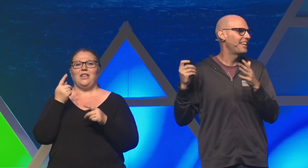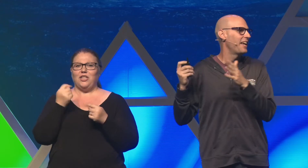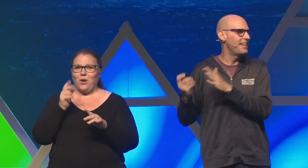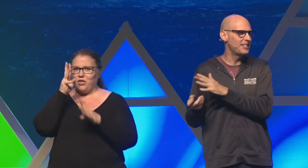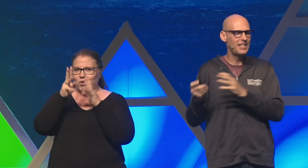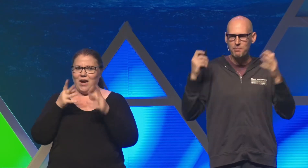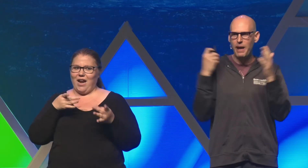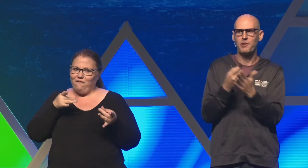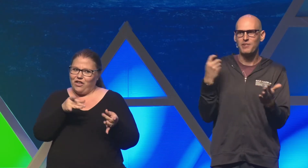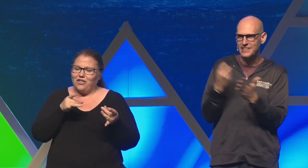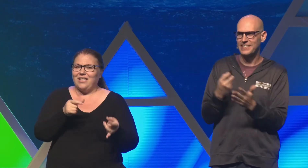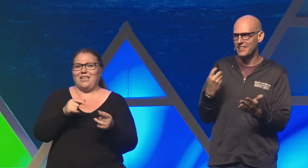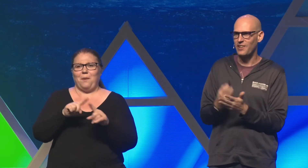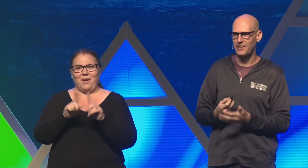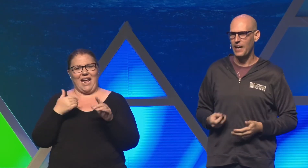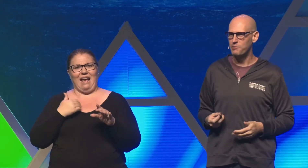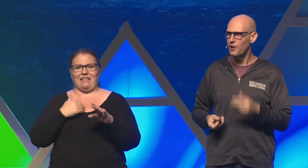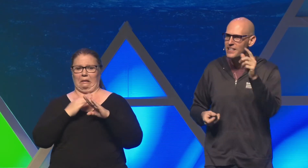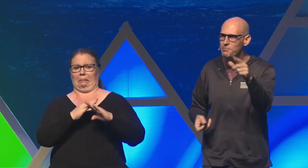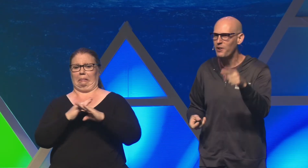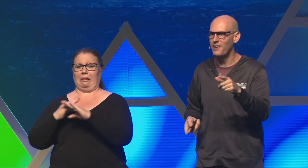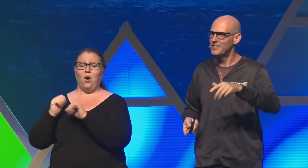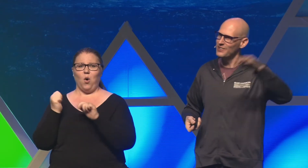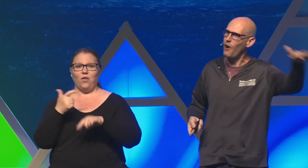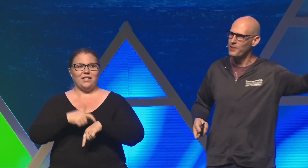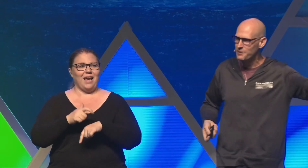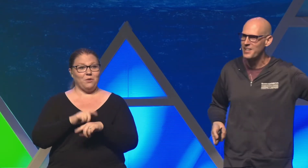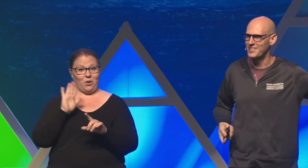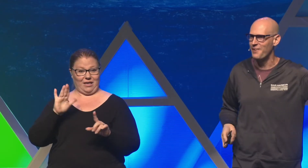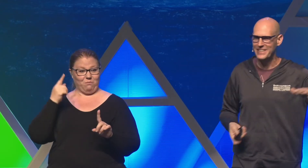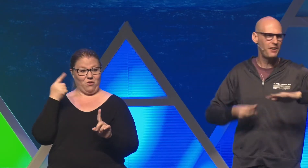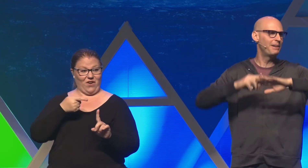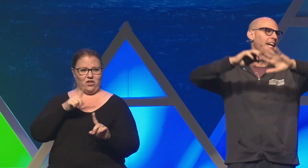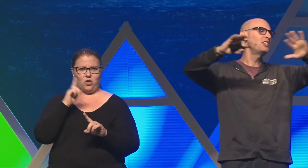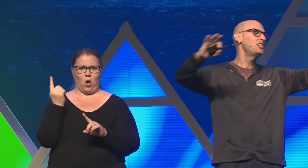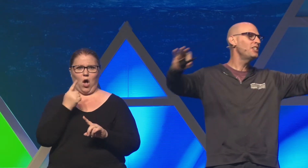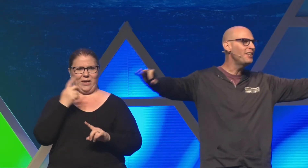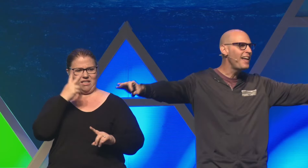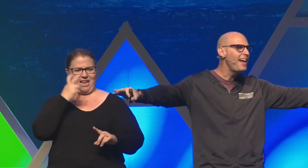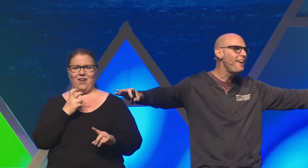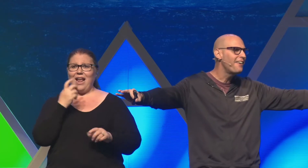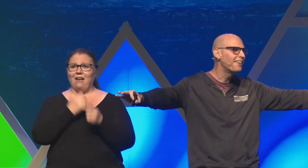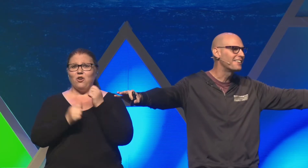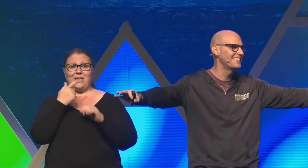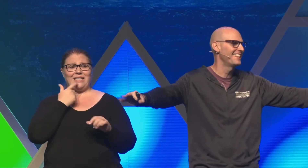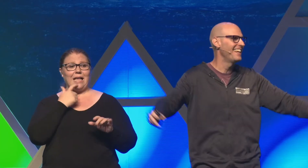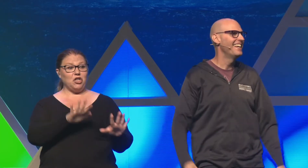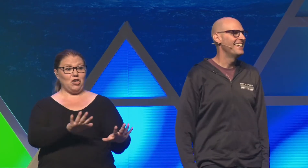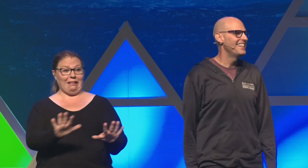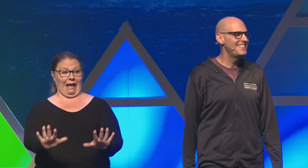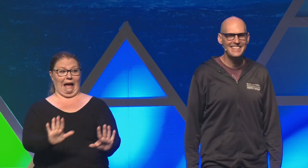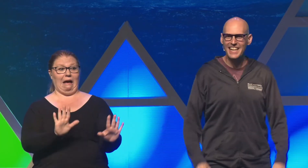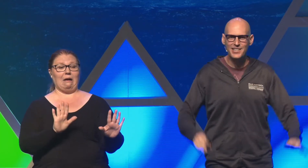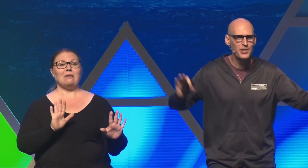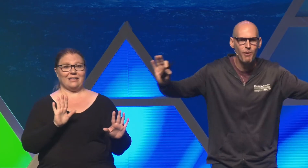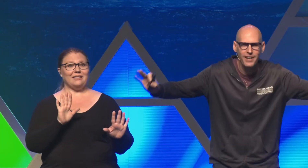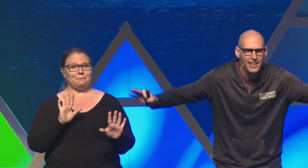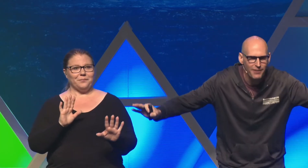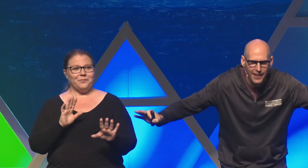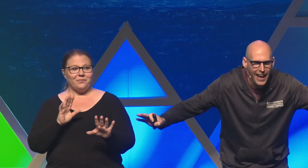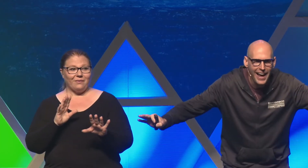like, he just is met with resistance all the time. So his motivations are always questioned, right? Because everybody's like, chill out. Just get